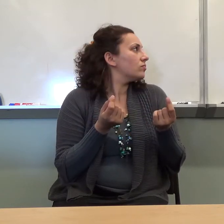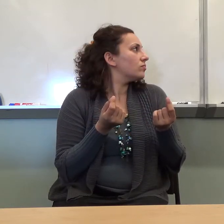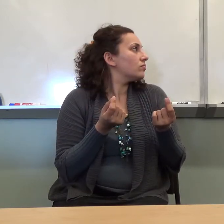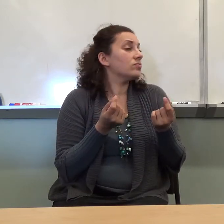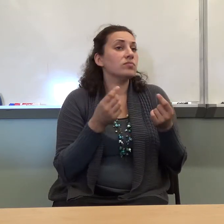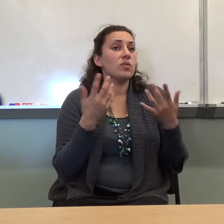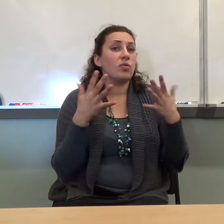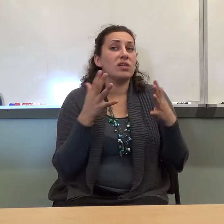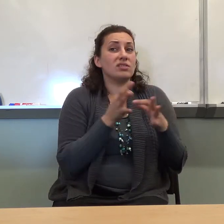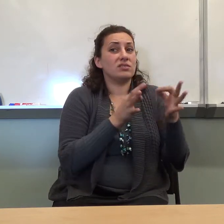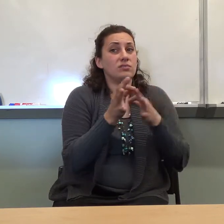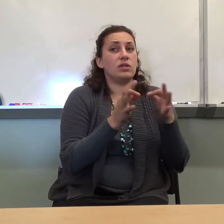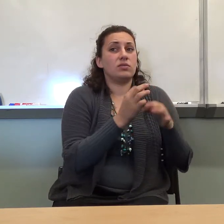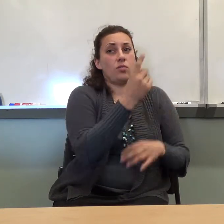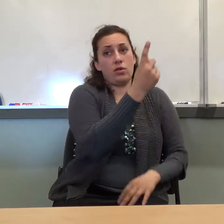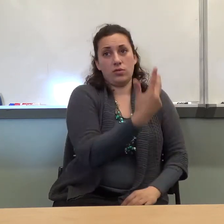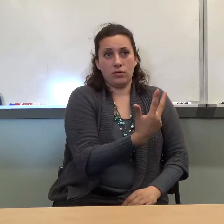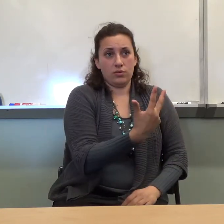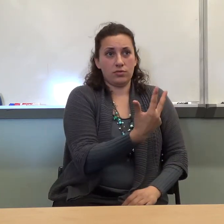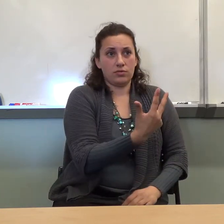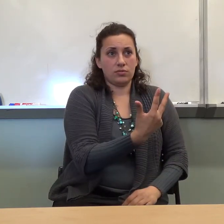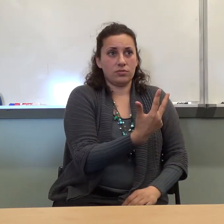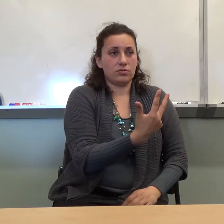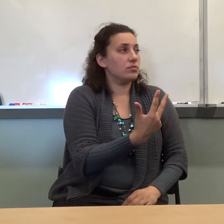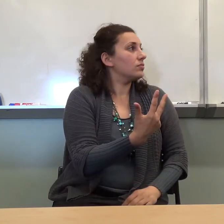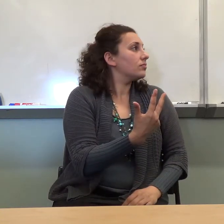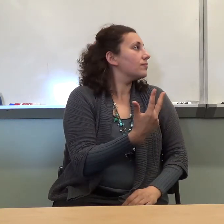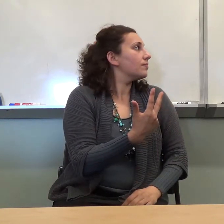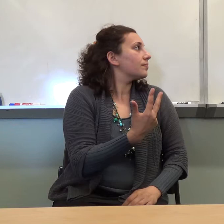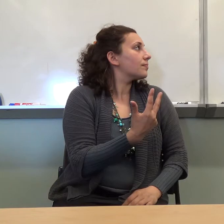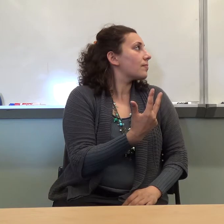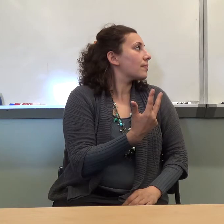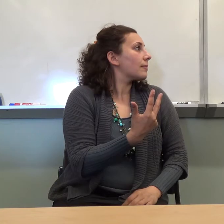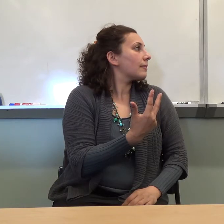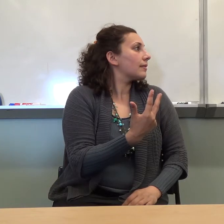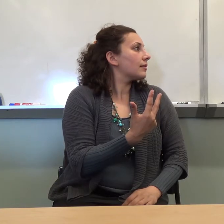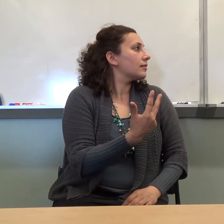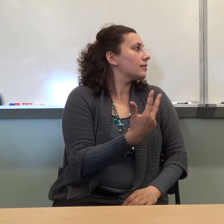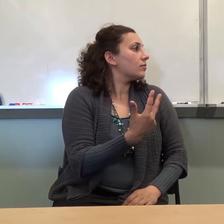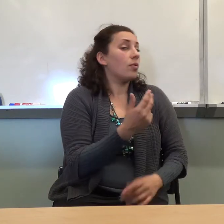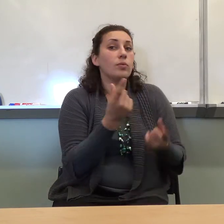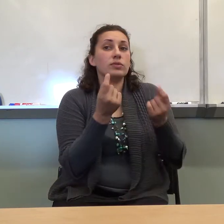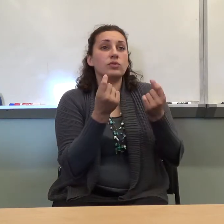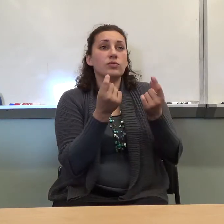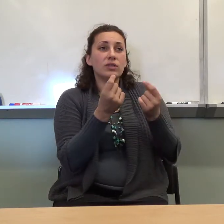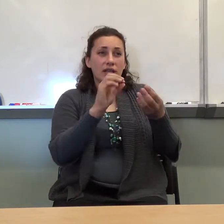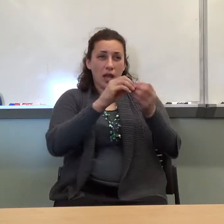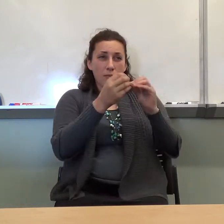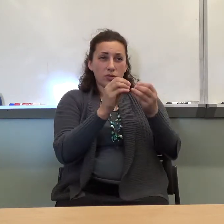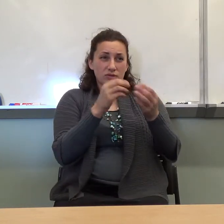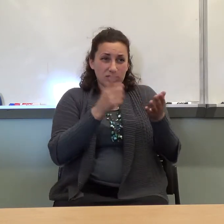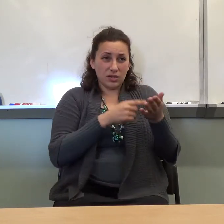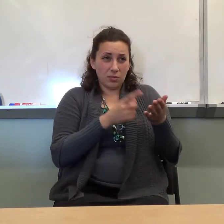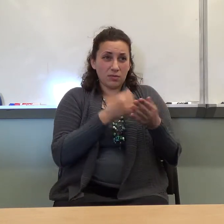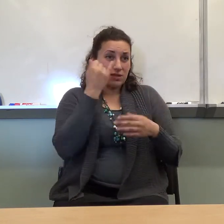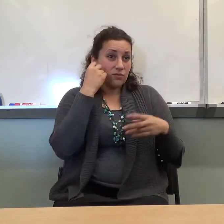this situation. This gives rise to repeaters. And repeaters are, unfortunately, very common in the decimal